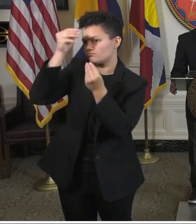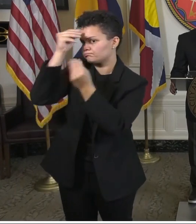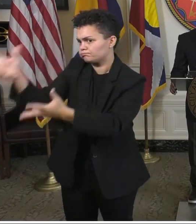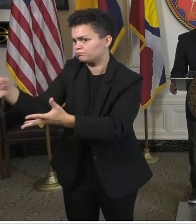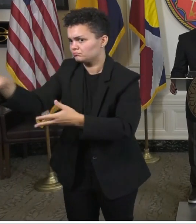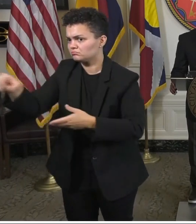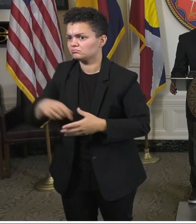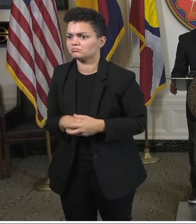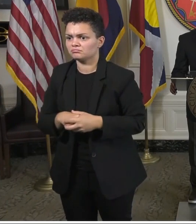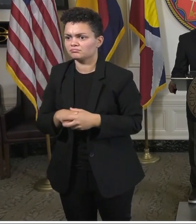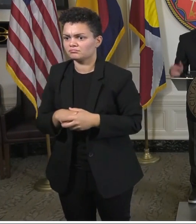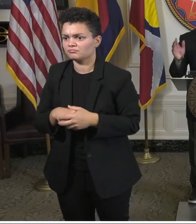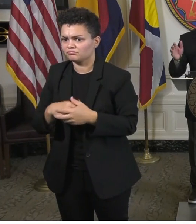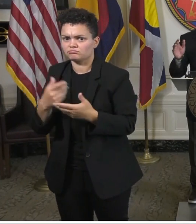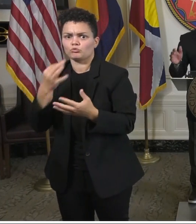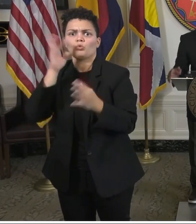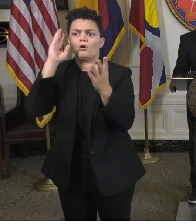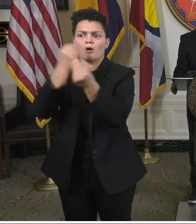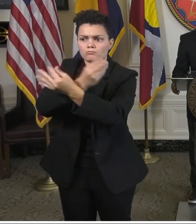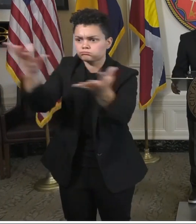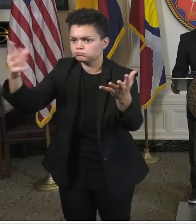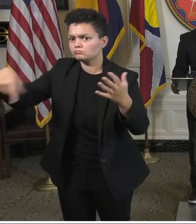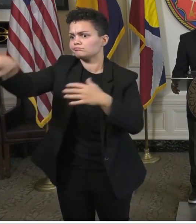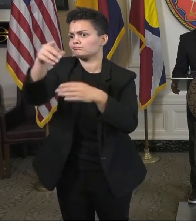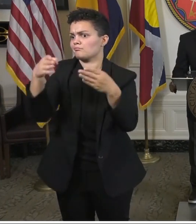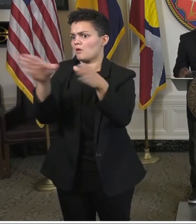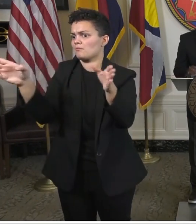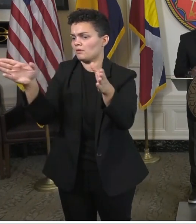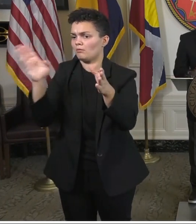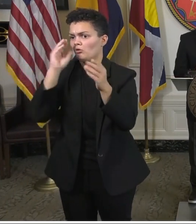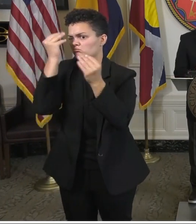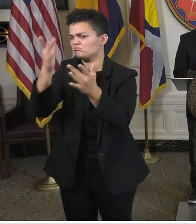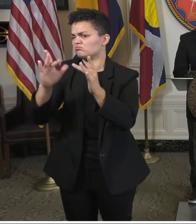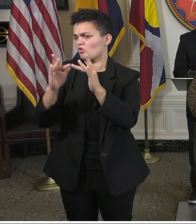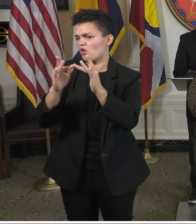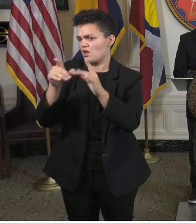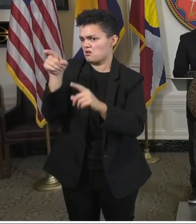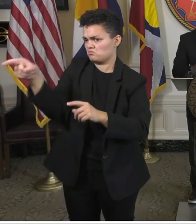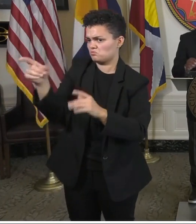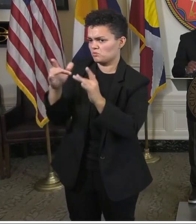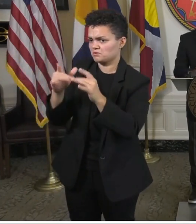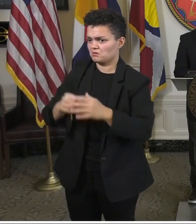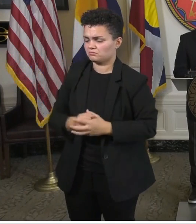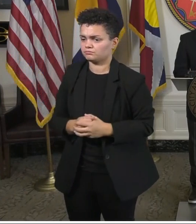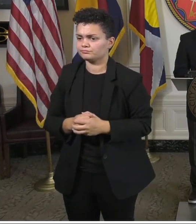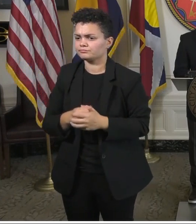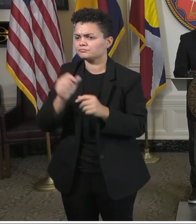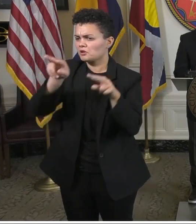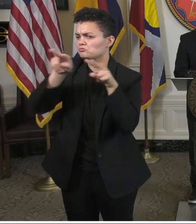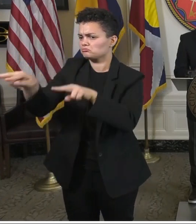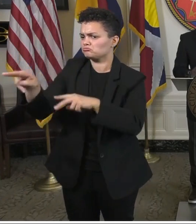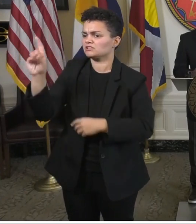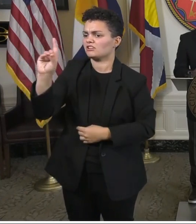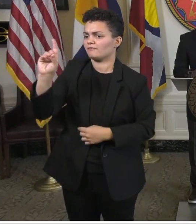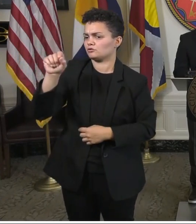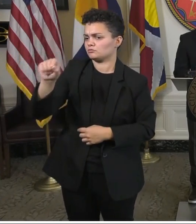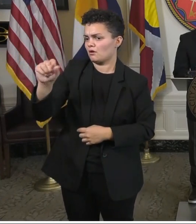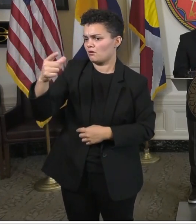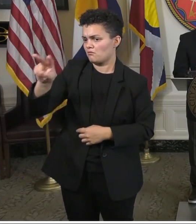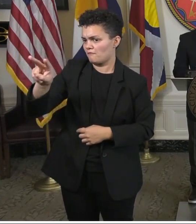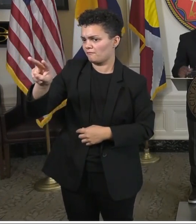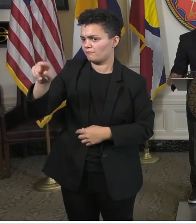denvergov.org/COVID-19 for residents to view, and we encourage you to go online and to see where we are, our blueprint for recovering as a city. We